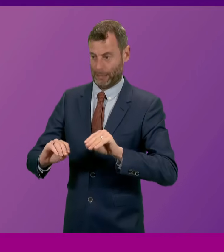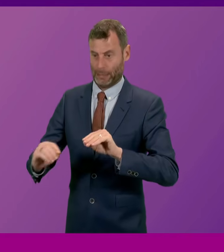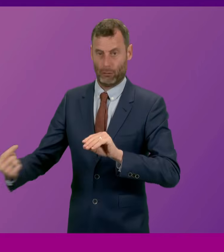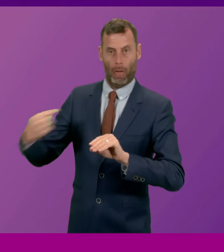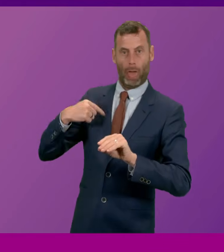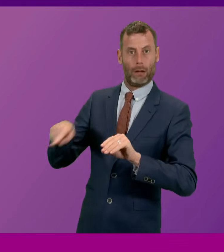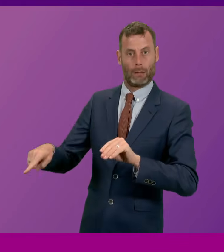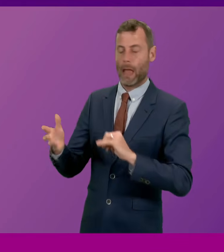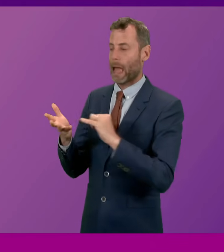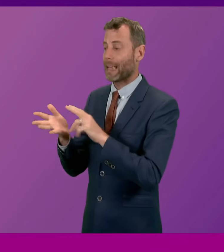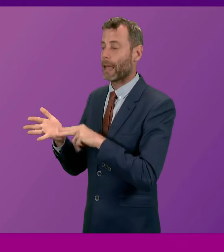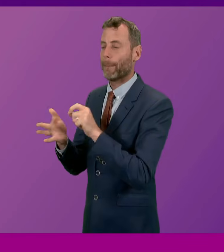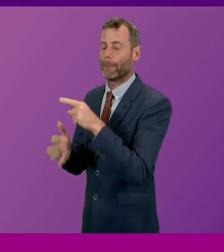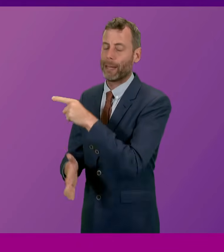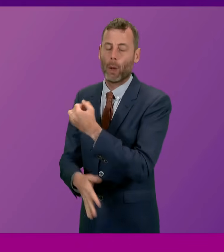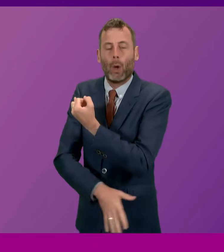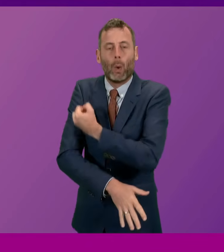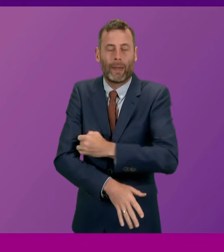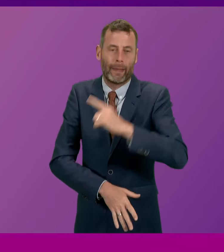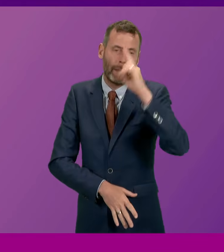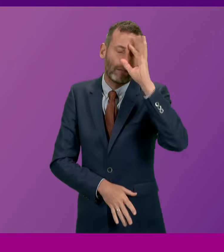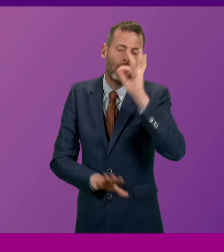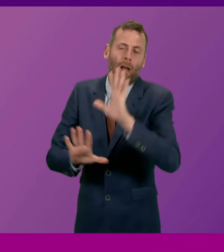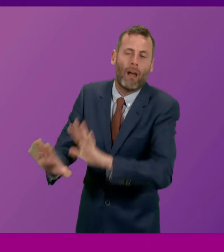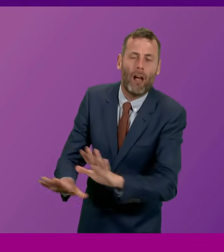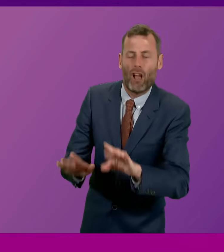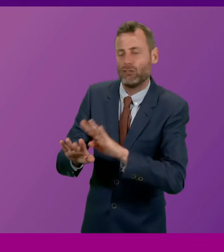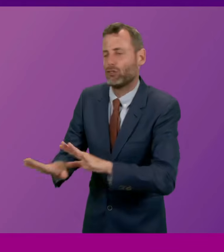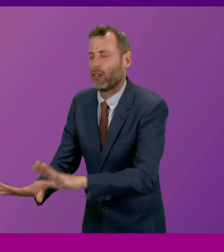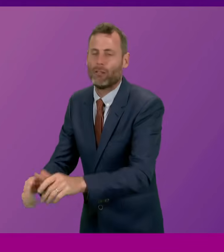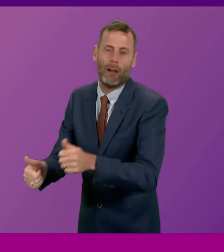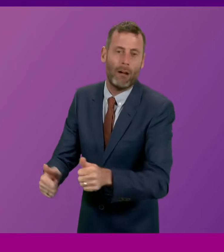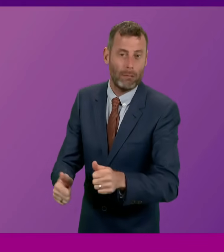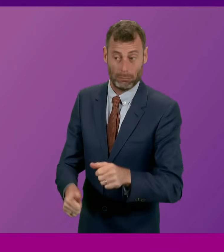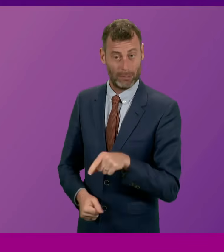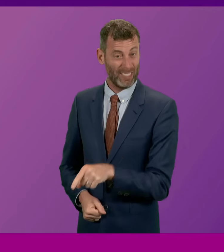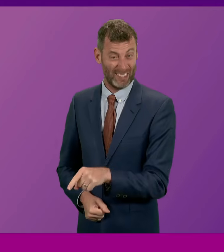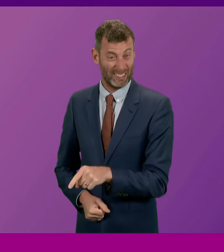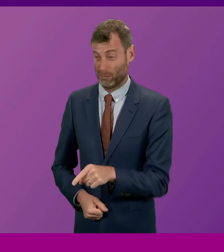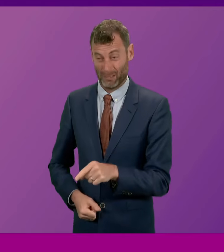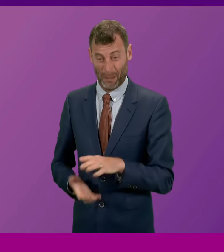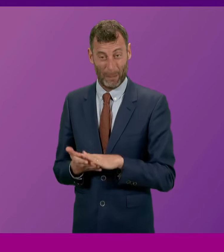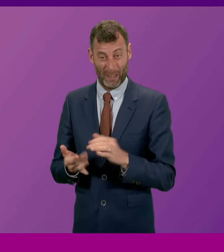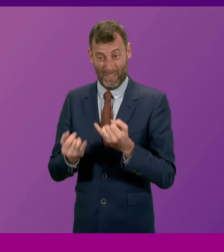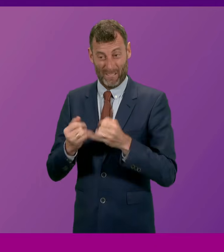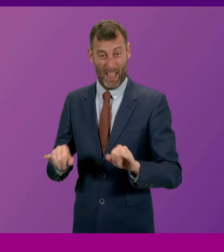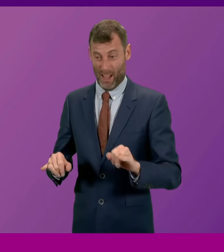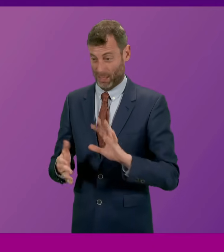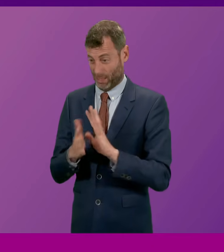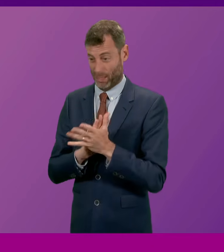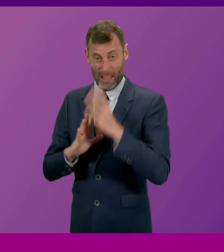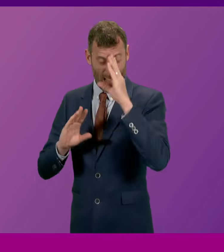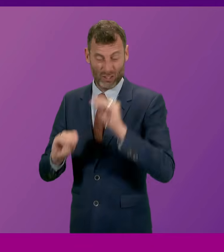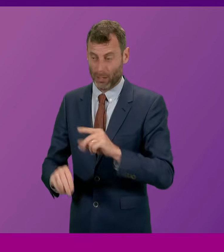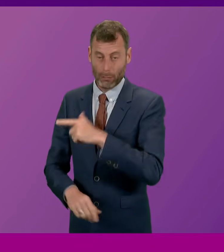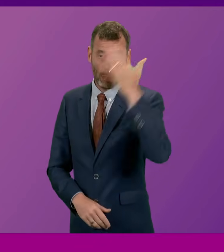weak approach fails absolutely everyone. And in response, they've just published this new guidance on